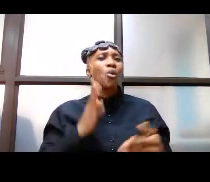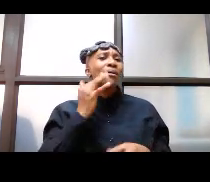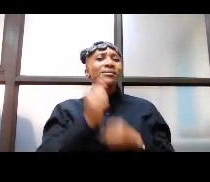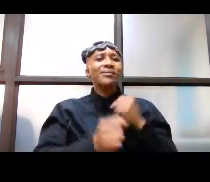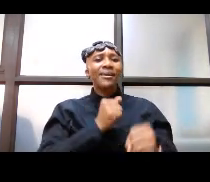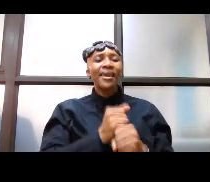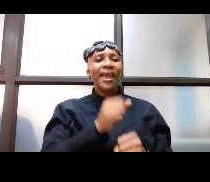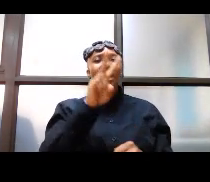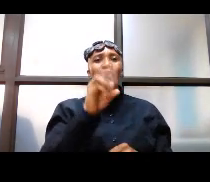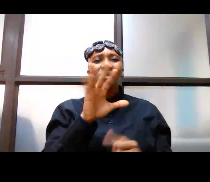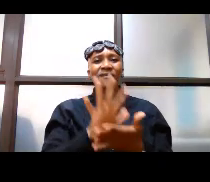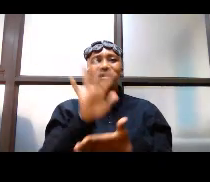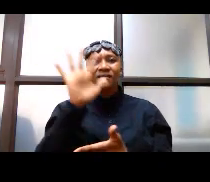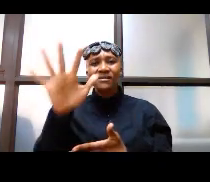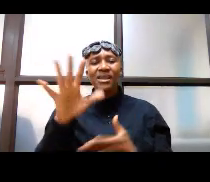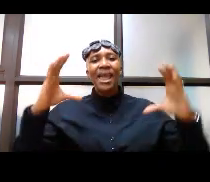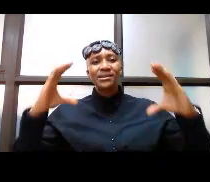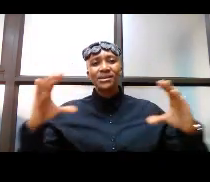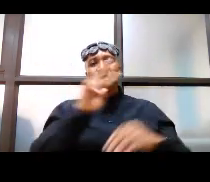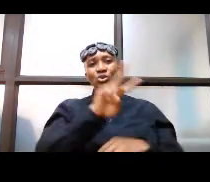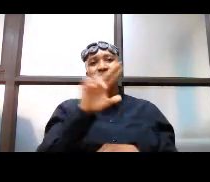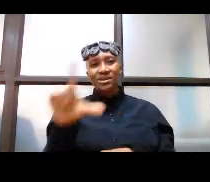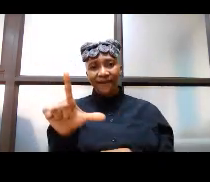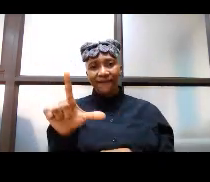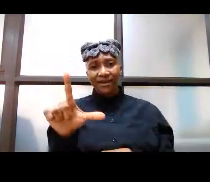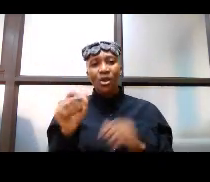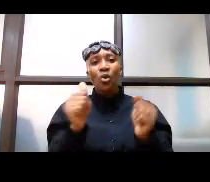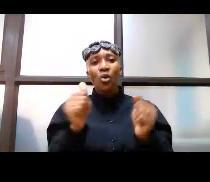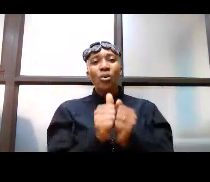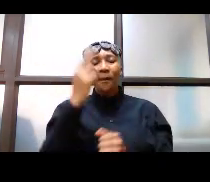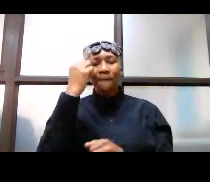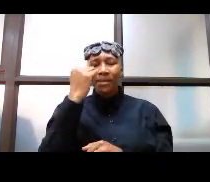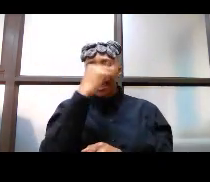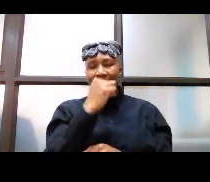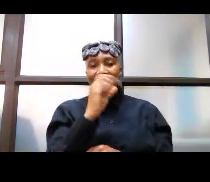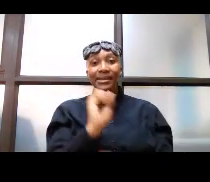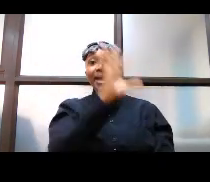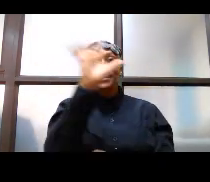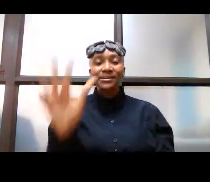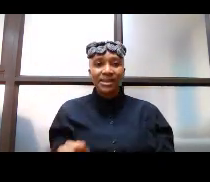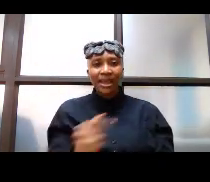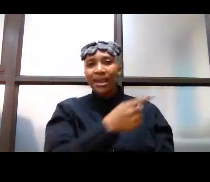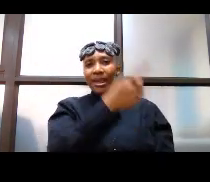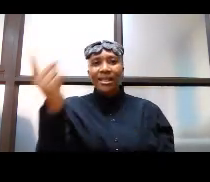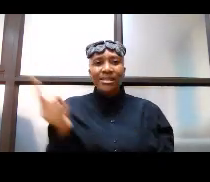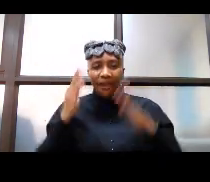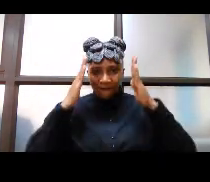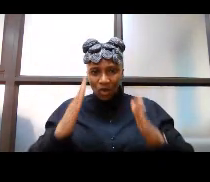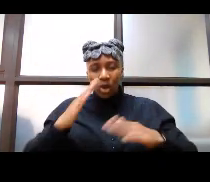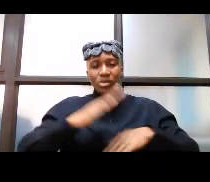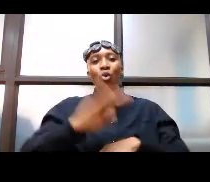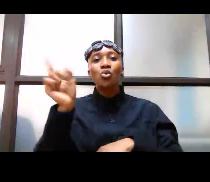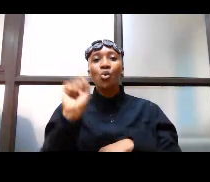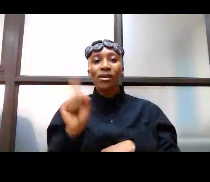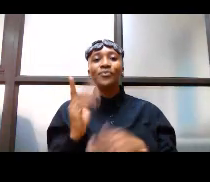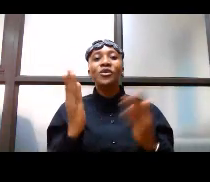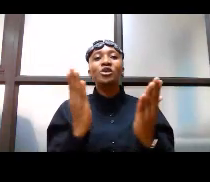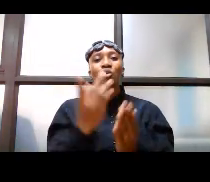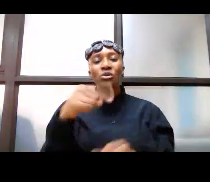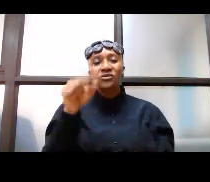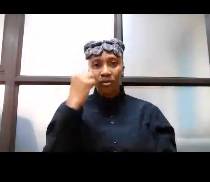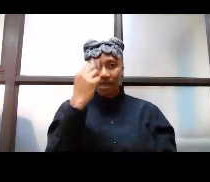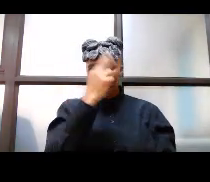by Section 27 with Blind SA, where they primarily looked at the schools for the